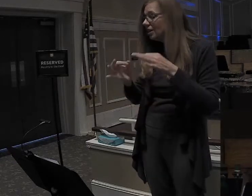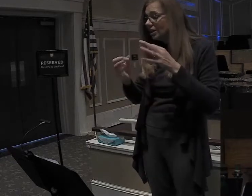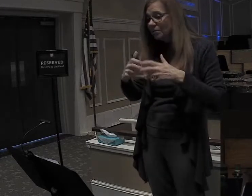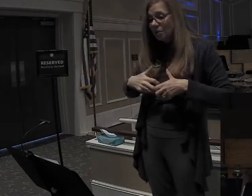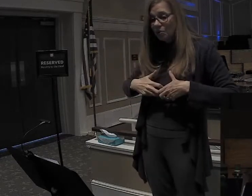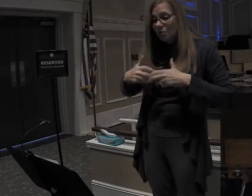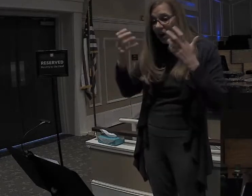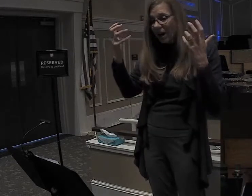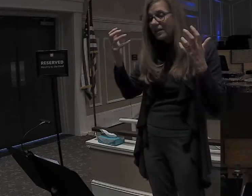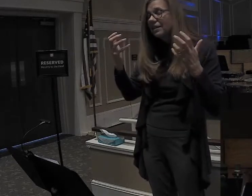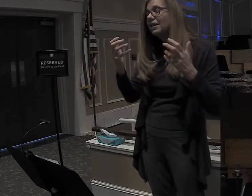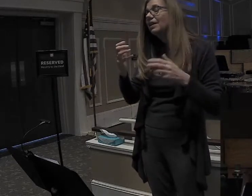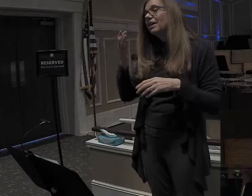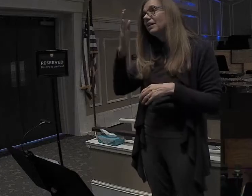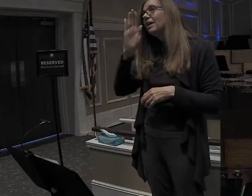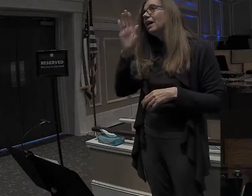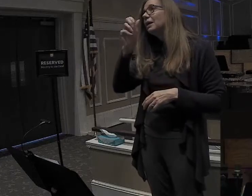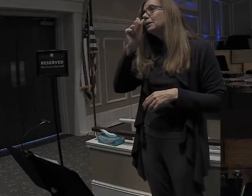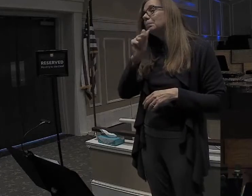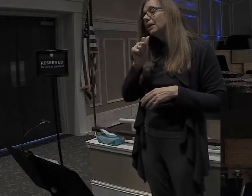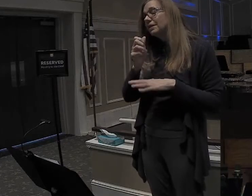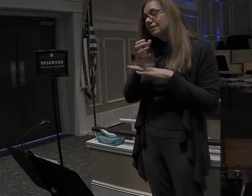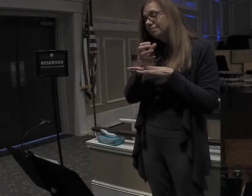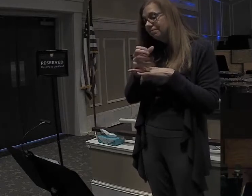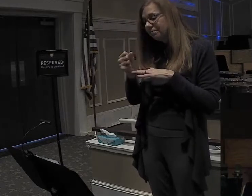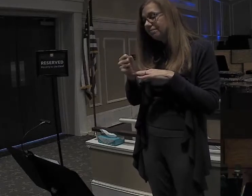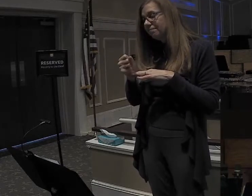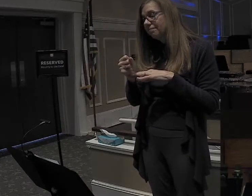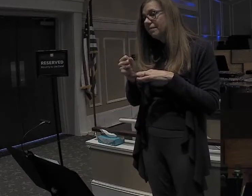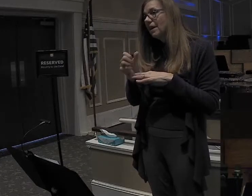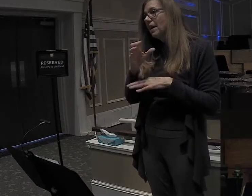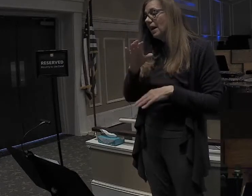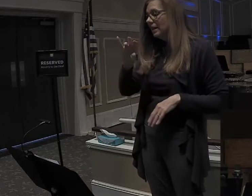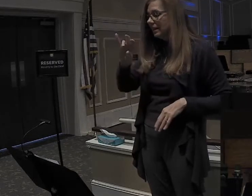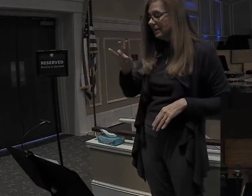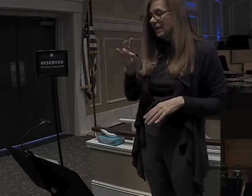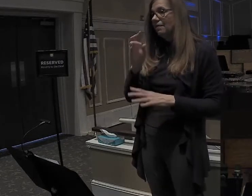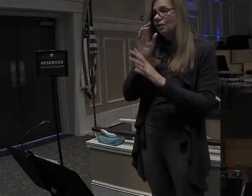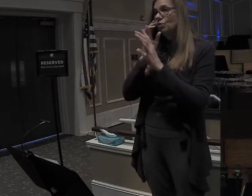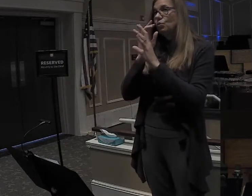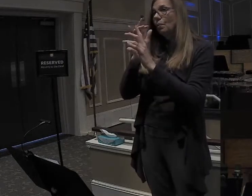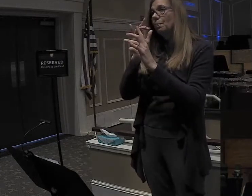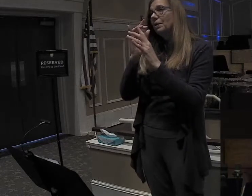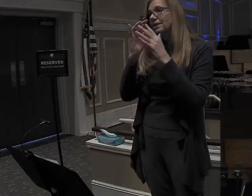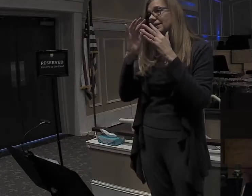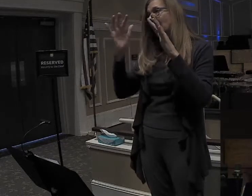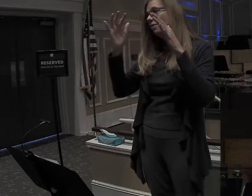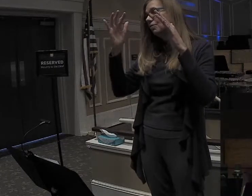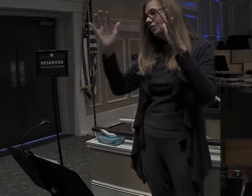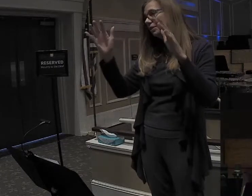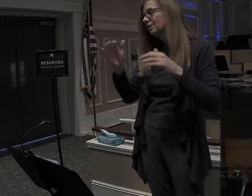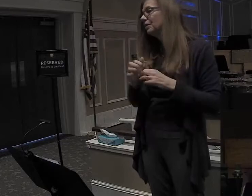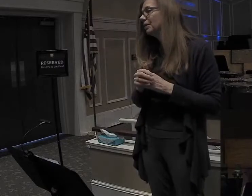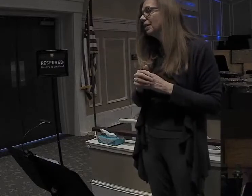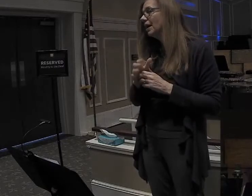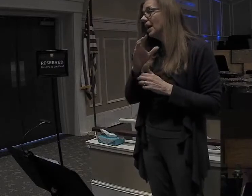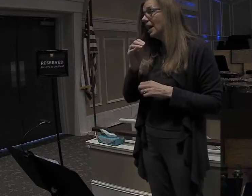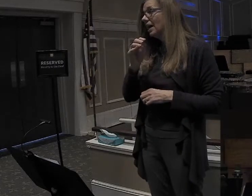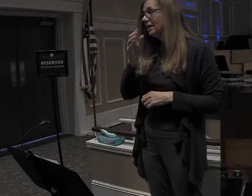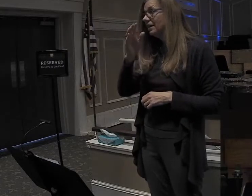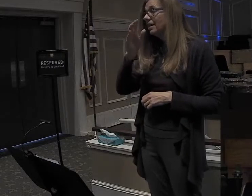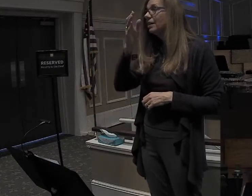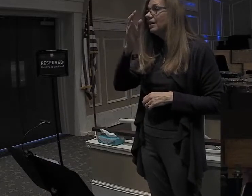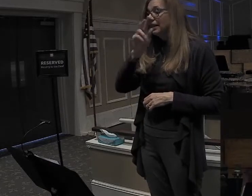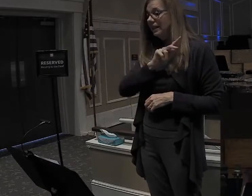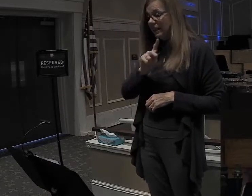fallen world, the patience of God is spent, and the seventh trumpet sounds, and the kingdom of